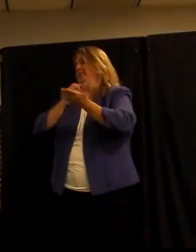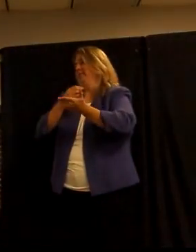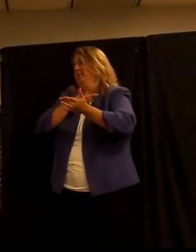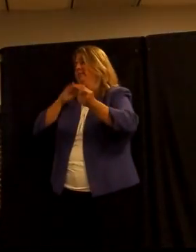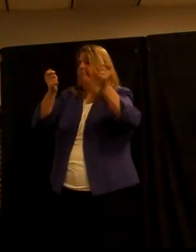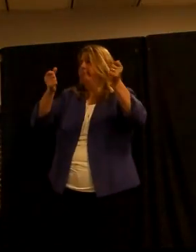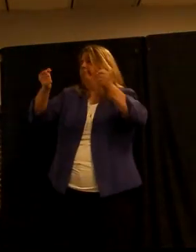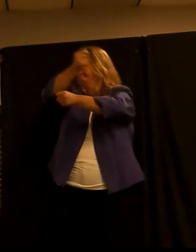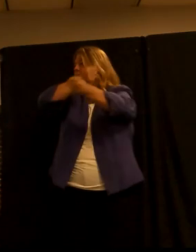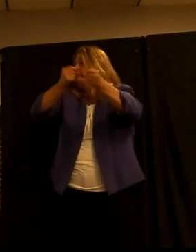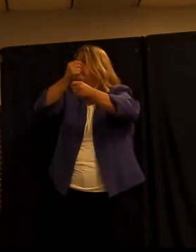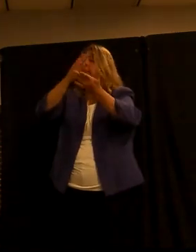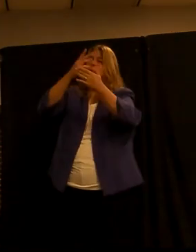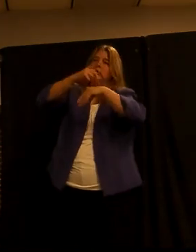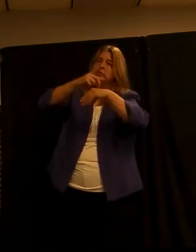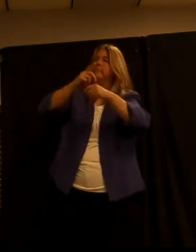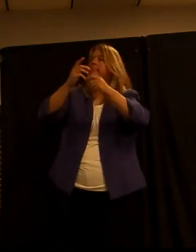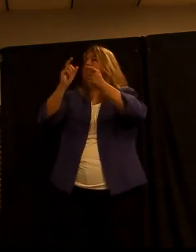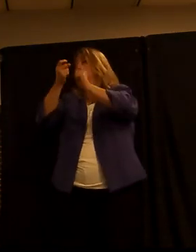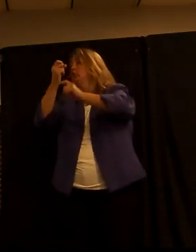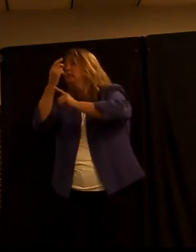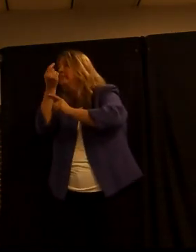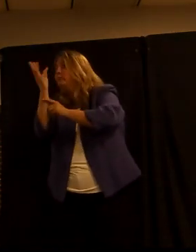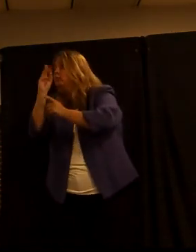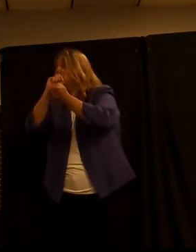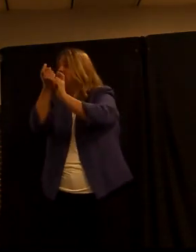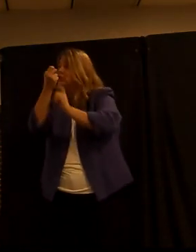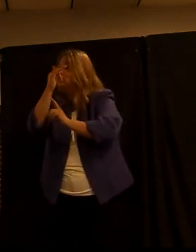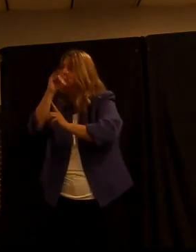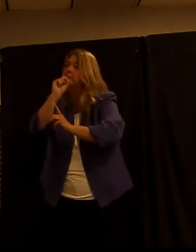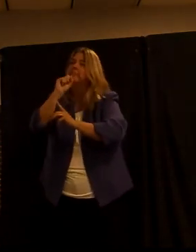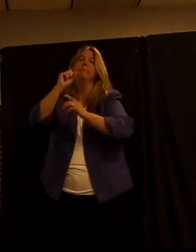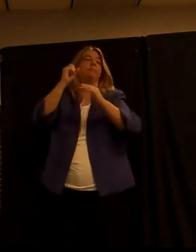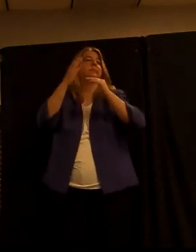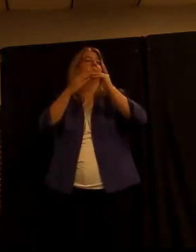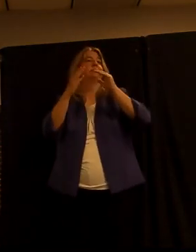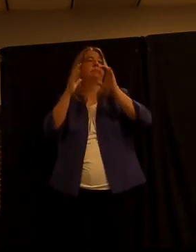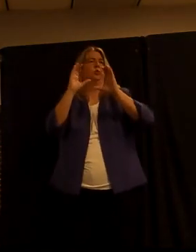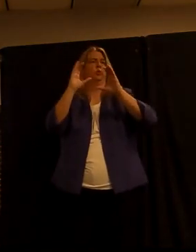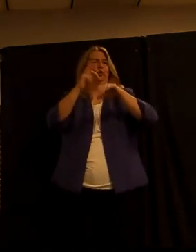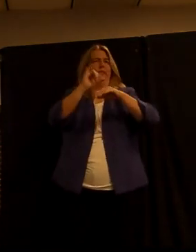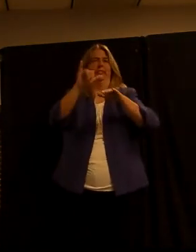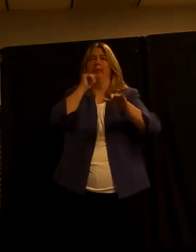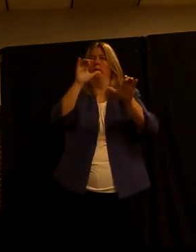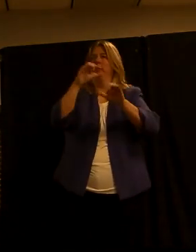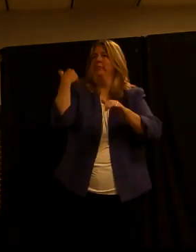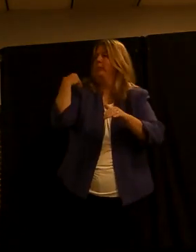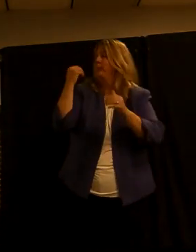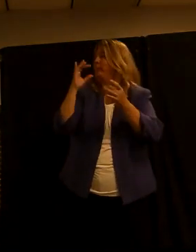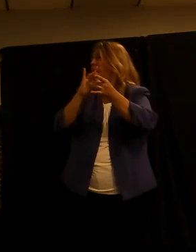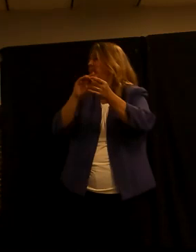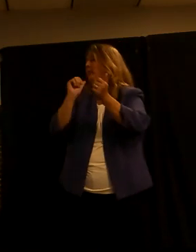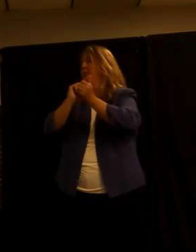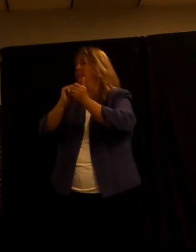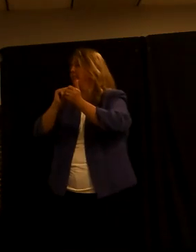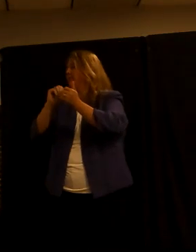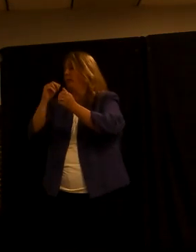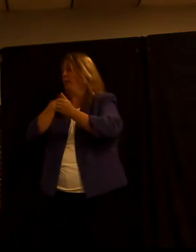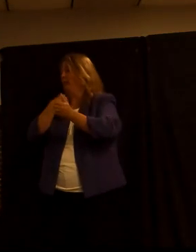As I mentioned earlier, I recognize our staff, their flexibility, the changes in duties, the changes in shifts that they've